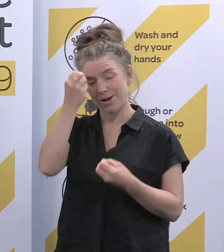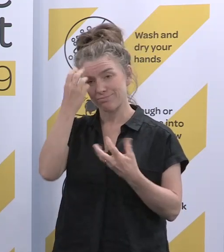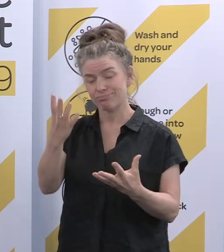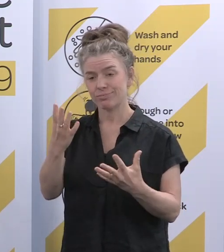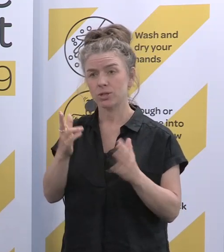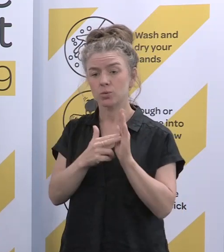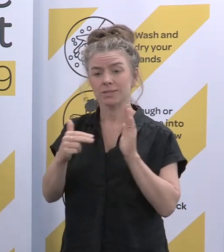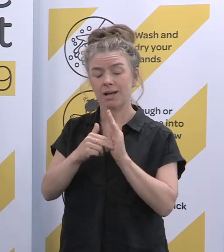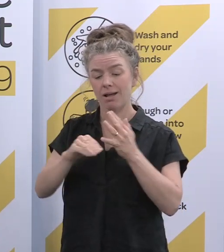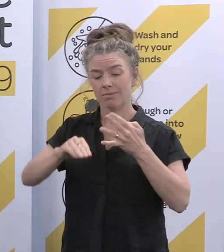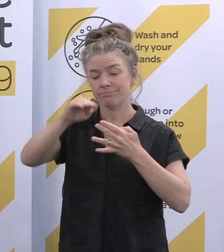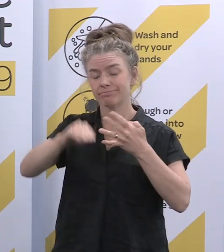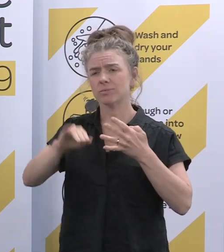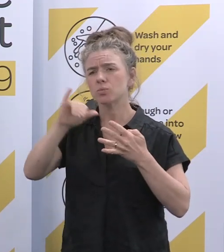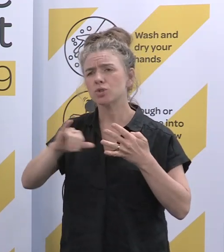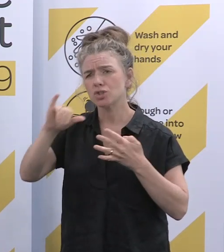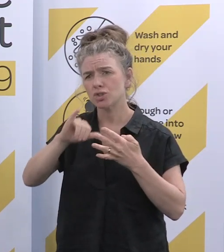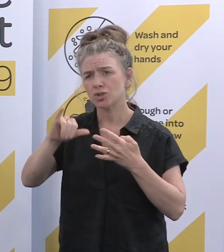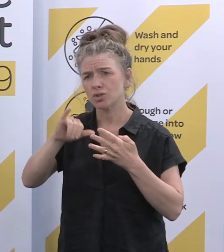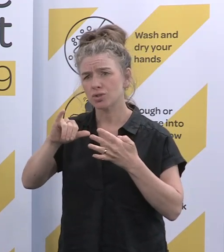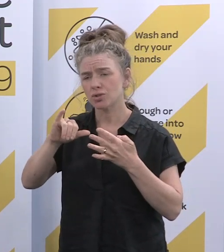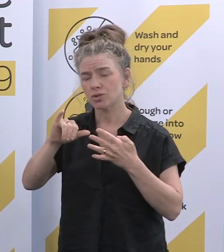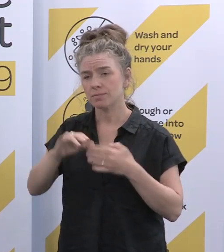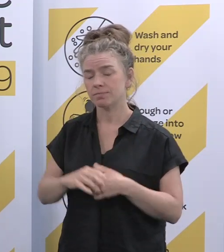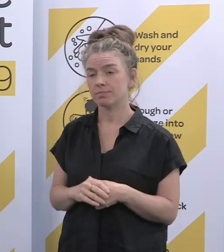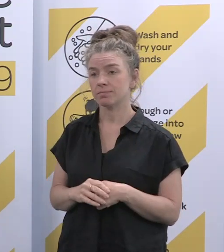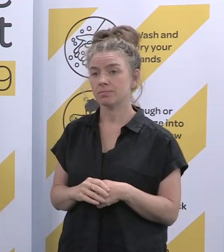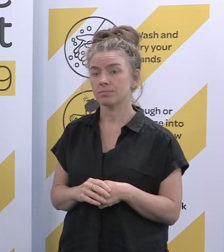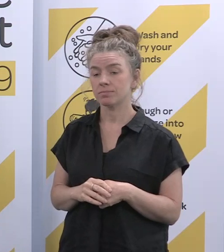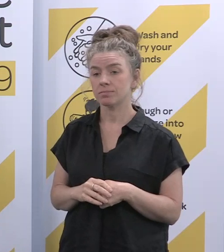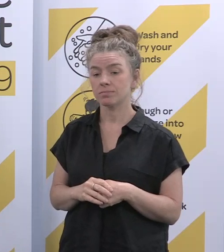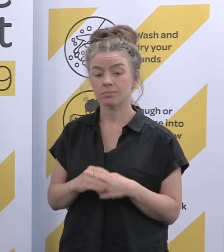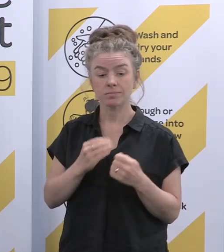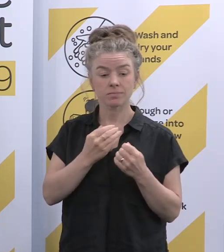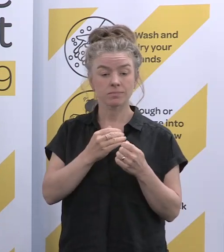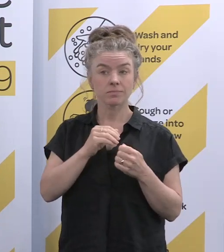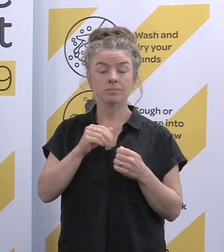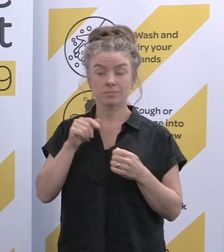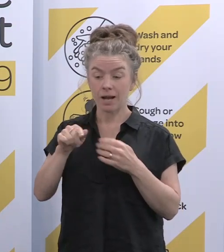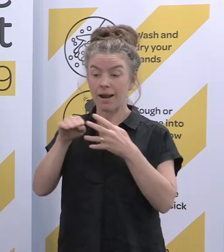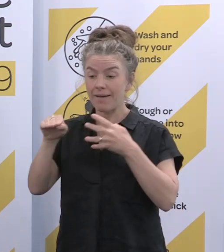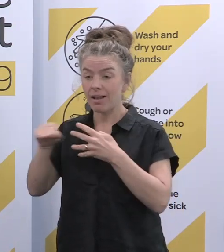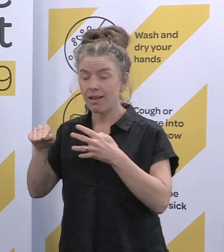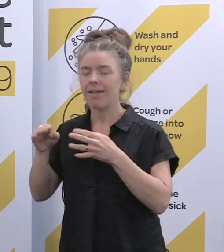level, which is a result of and informed by those cases of community transmission.